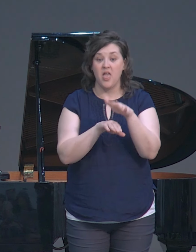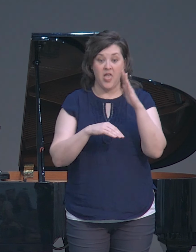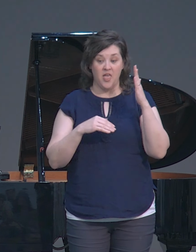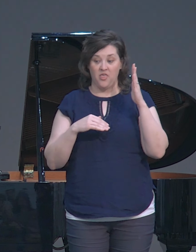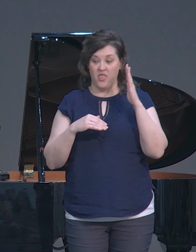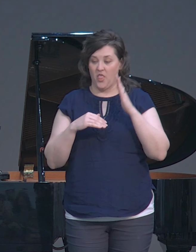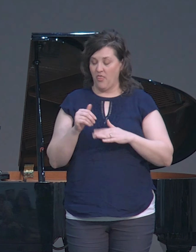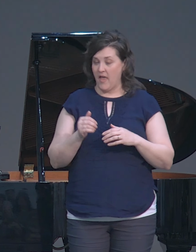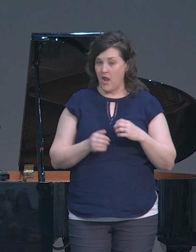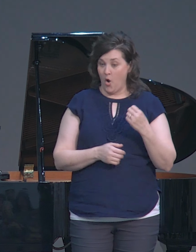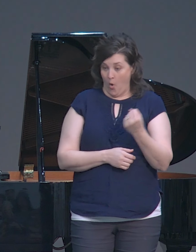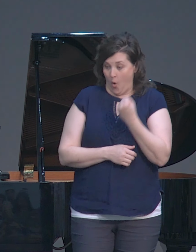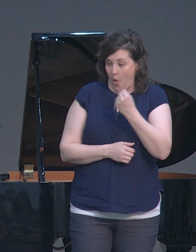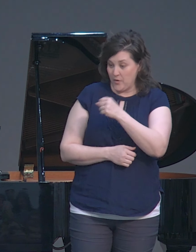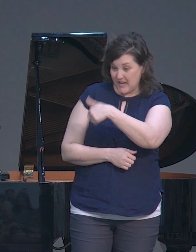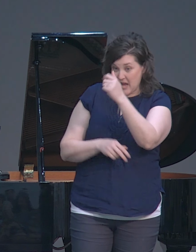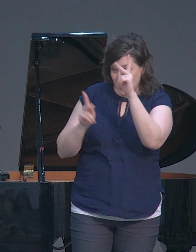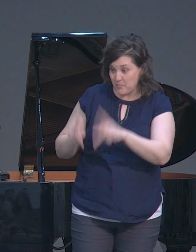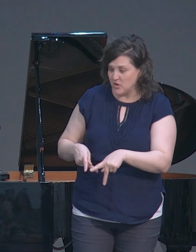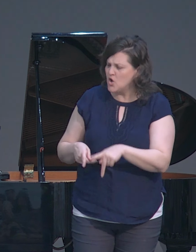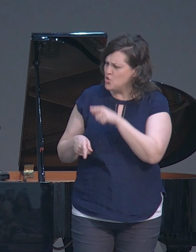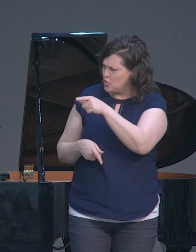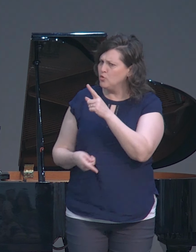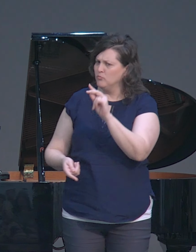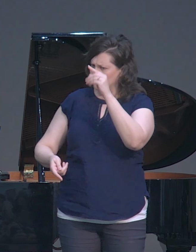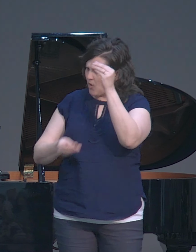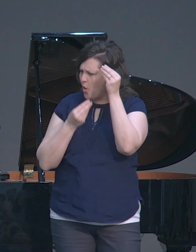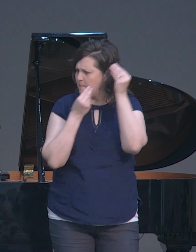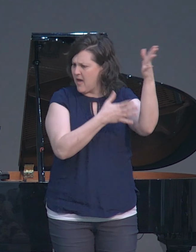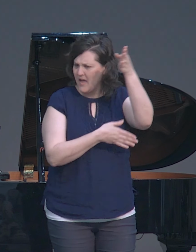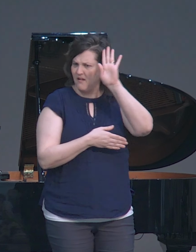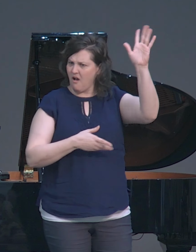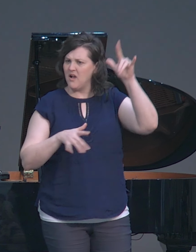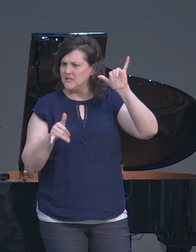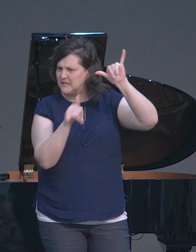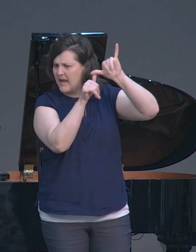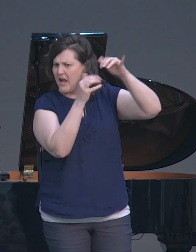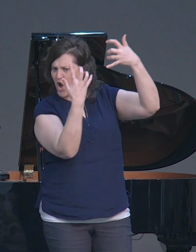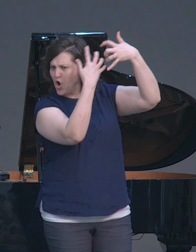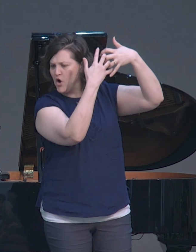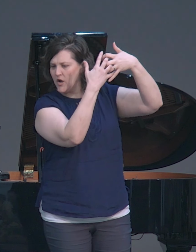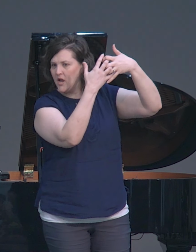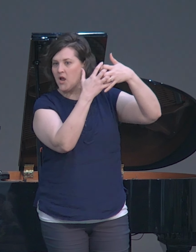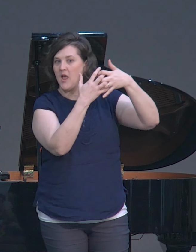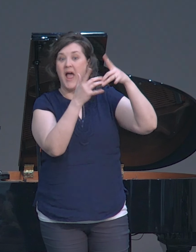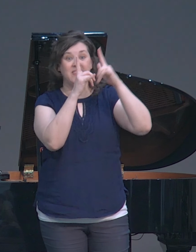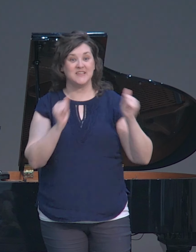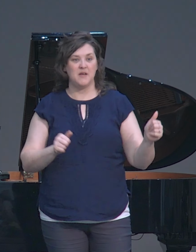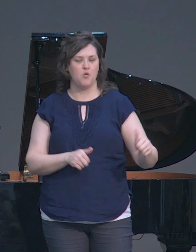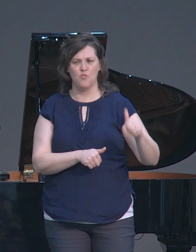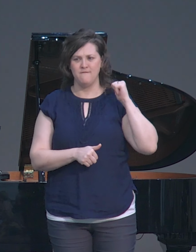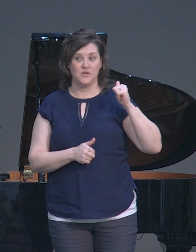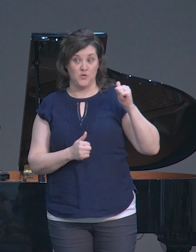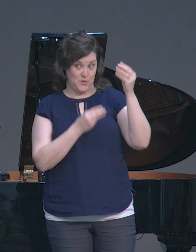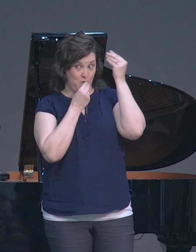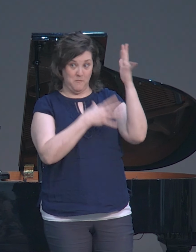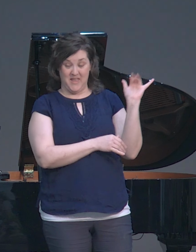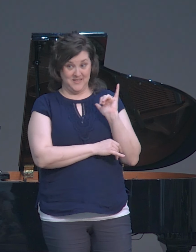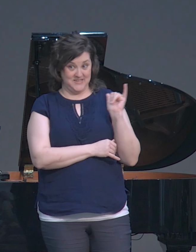holding someone else to the standard of God's law while refusing to live according to that standard yourself?